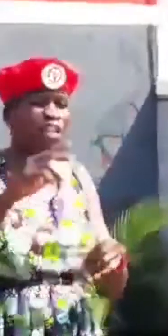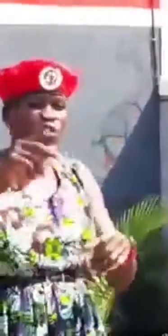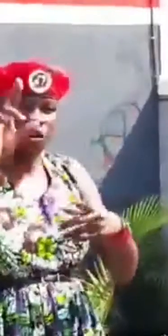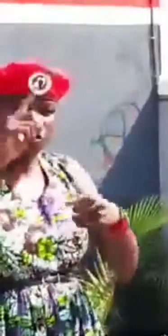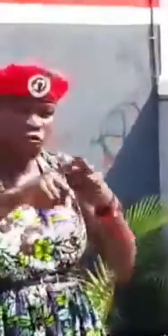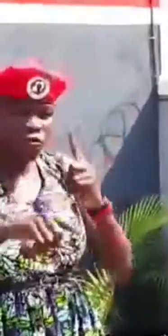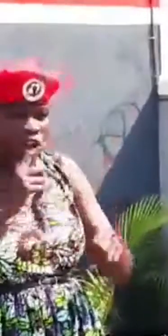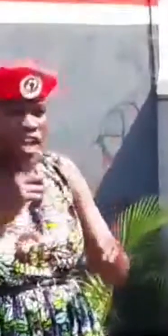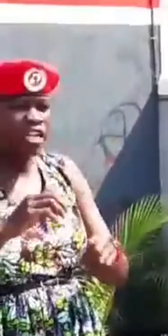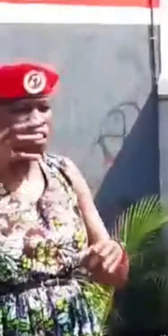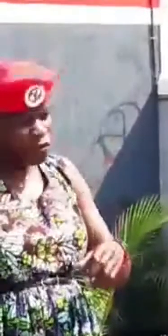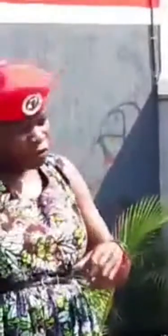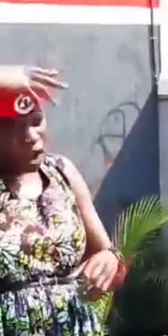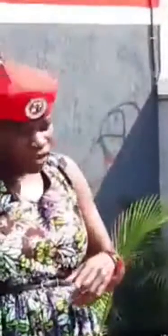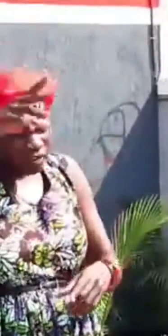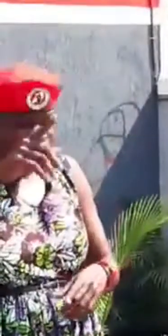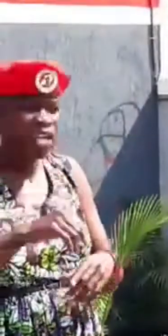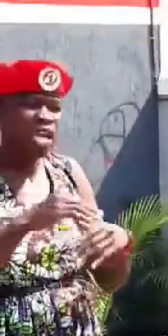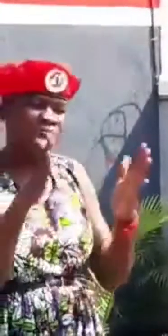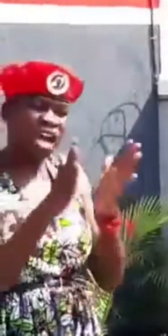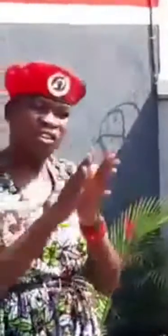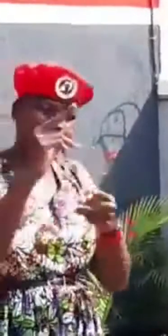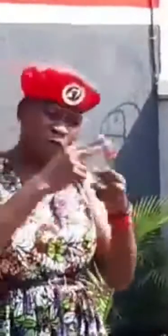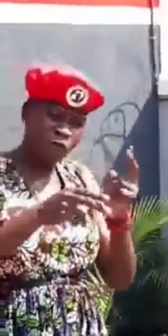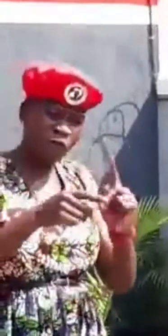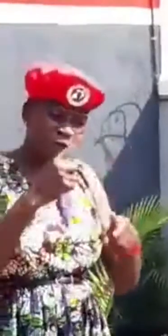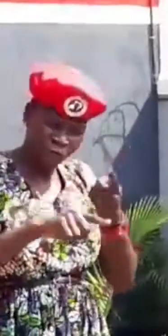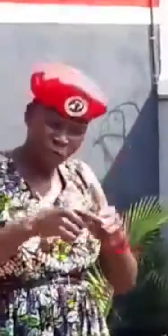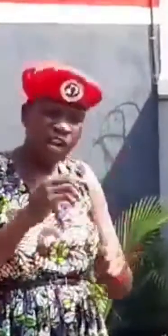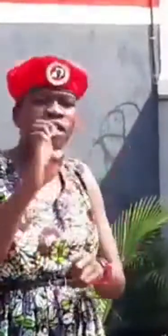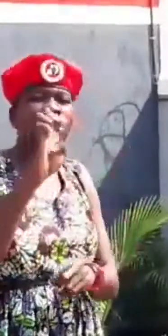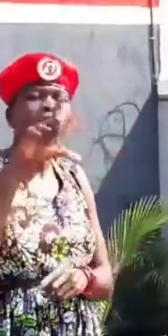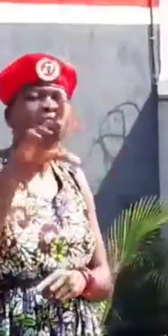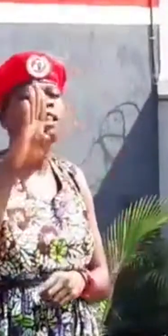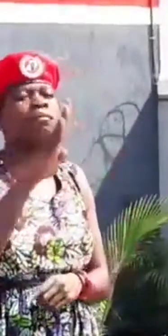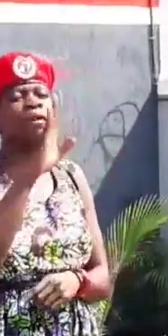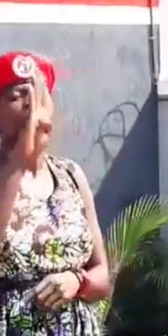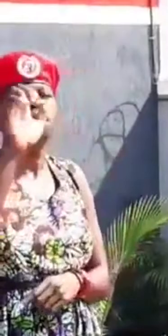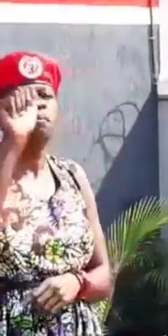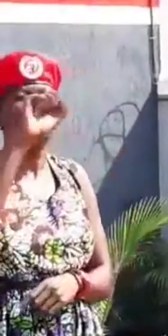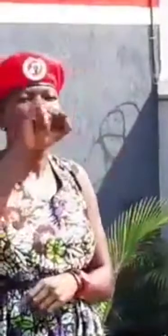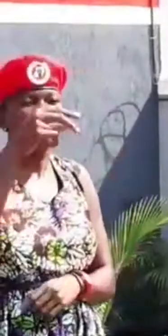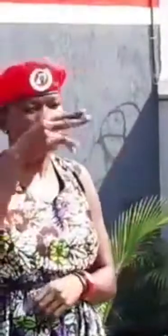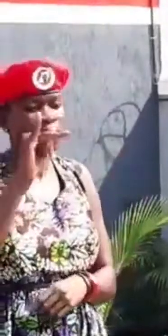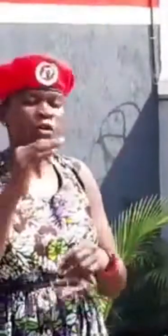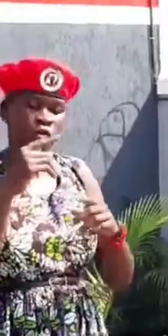your friend Mobutu, and like your friend Omar El-Bashir. Amen. So take this. Amen.